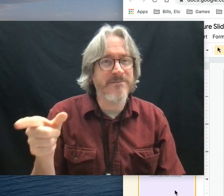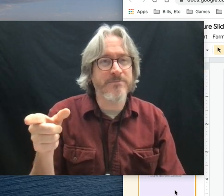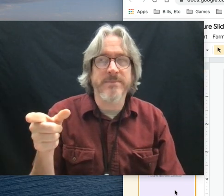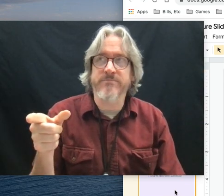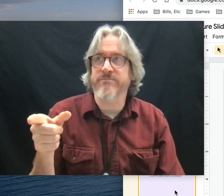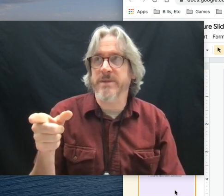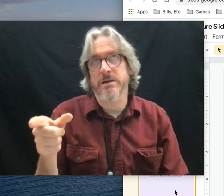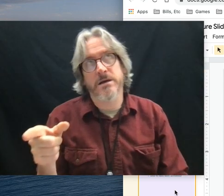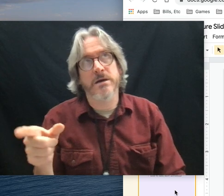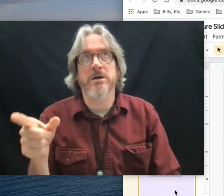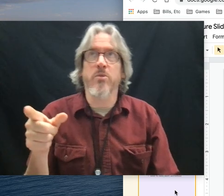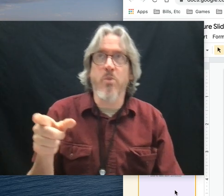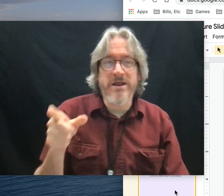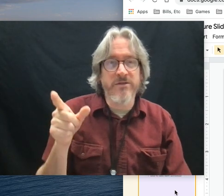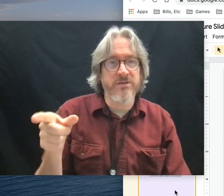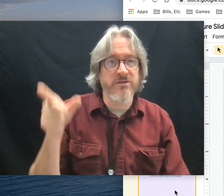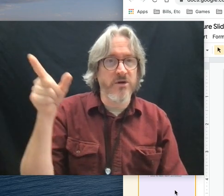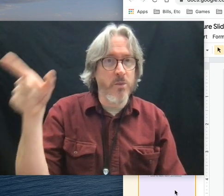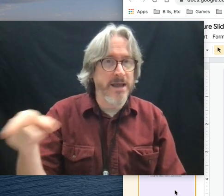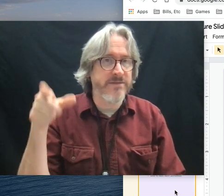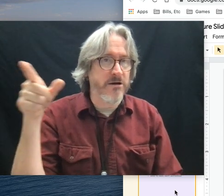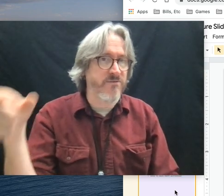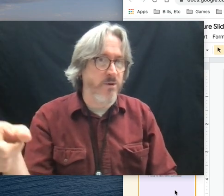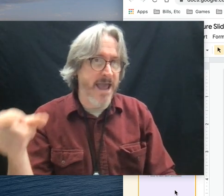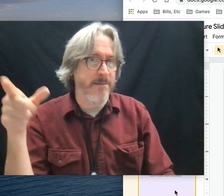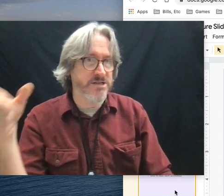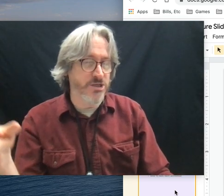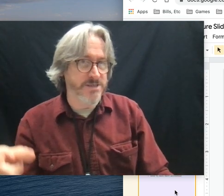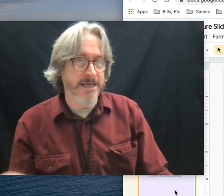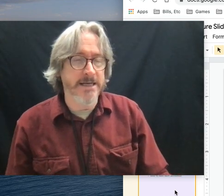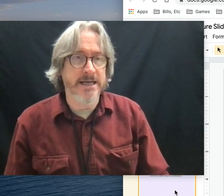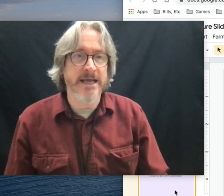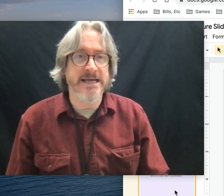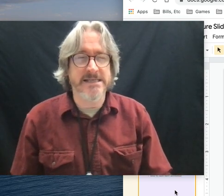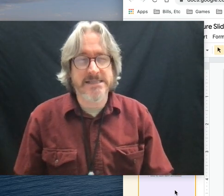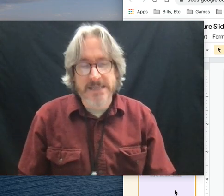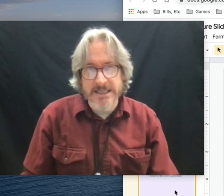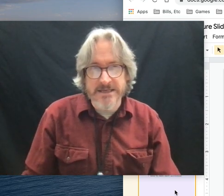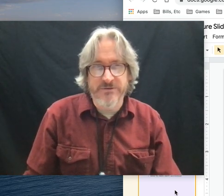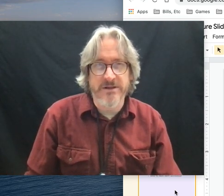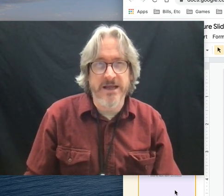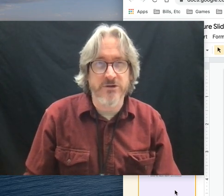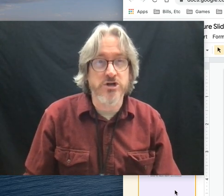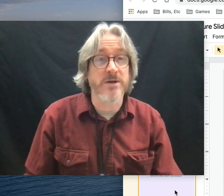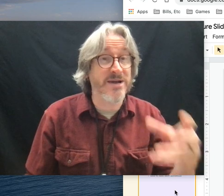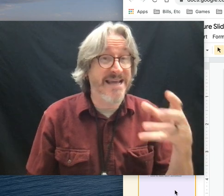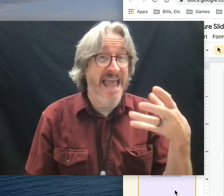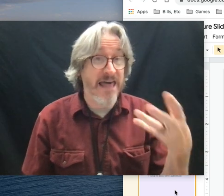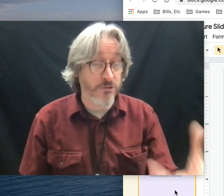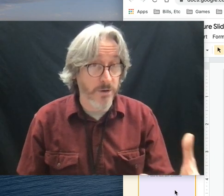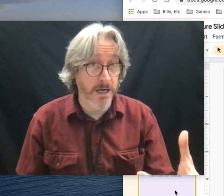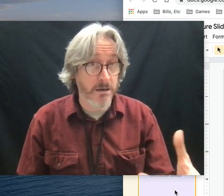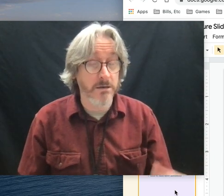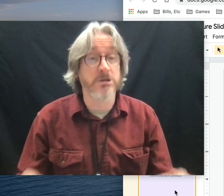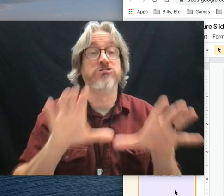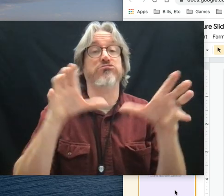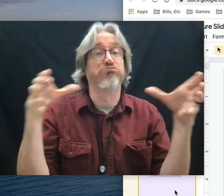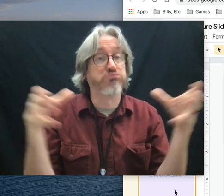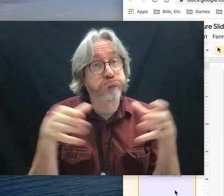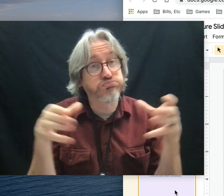And what the way their vocab is using it is a slightly different thing. They're talking about gathering.